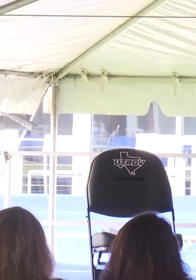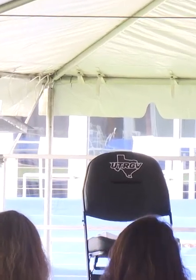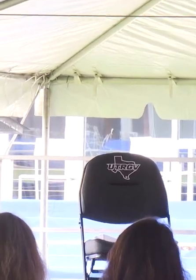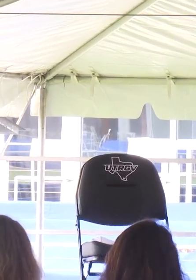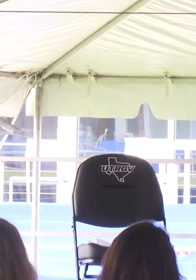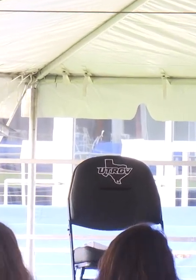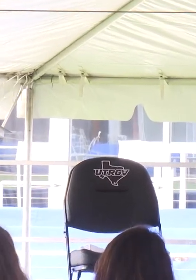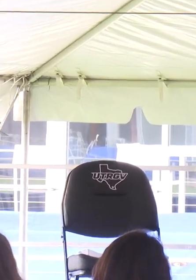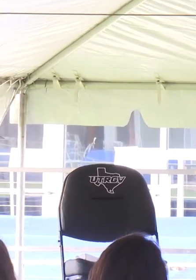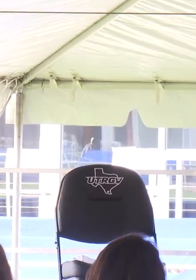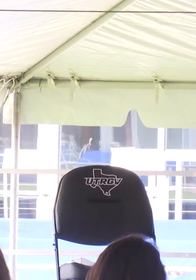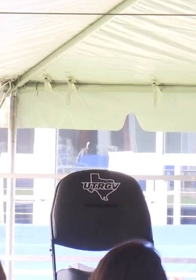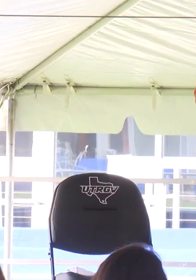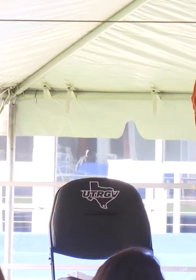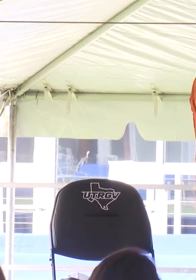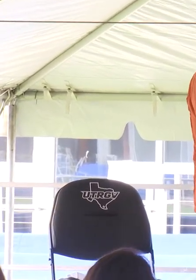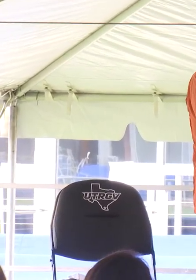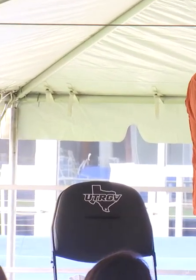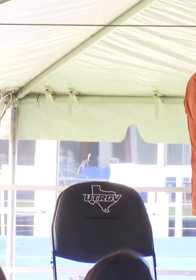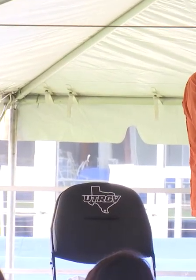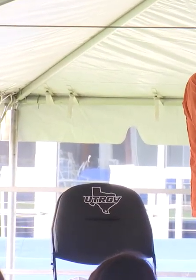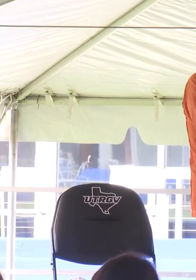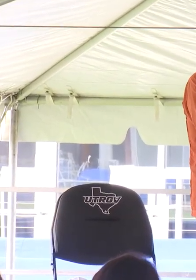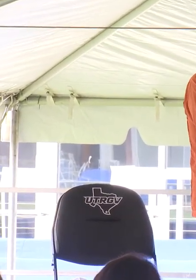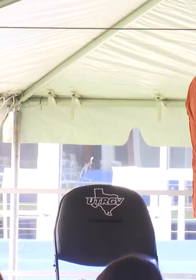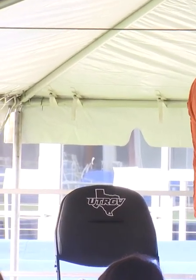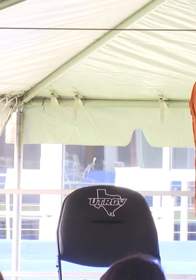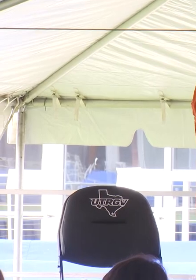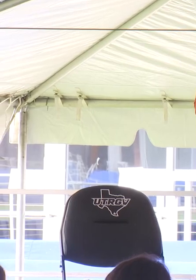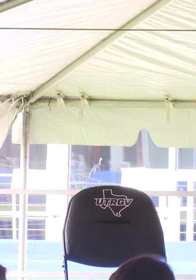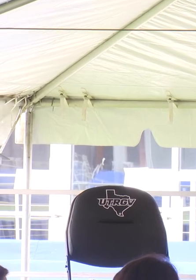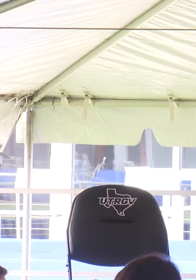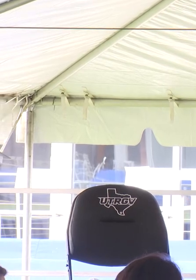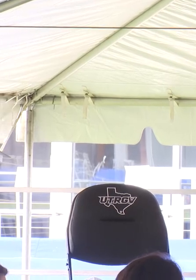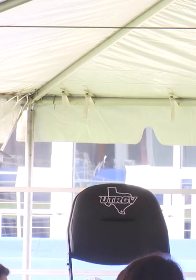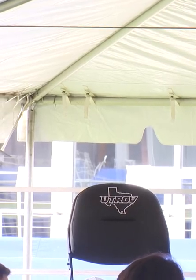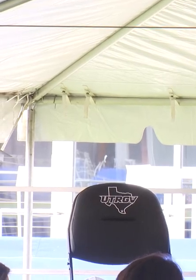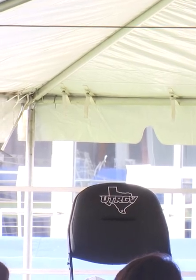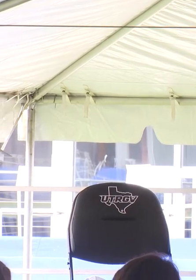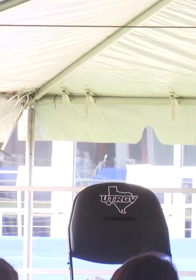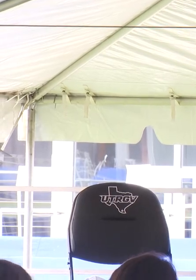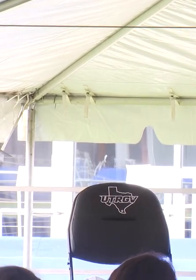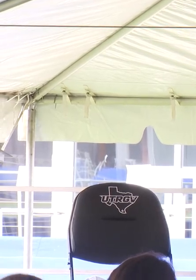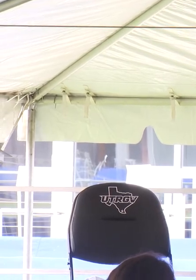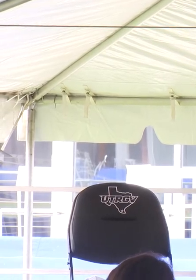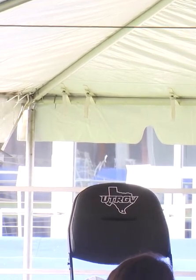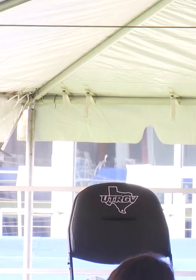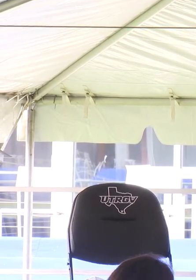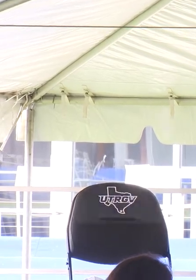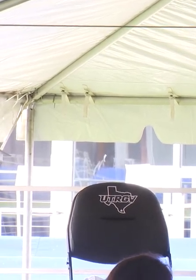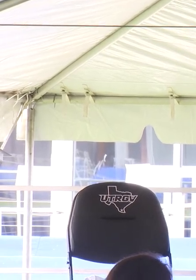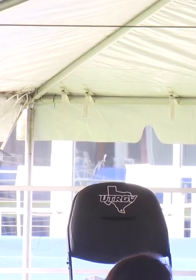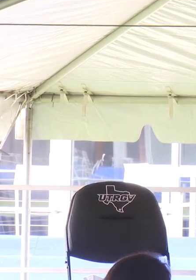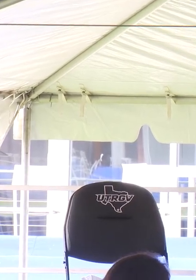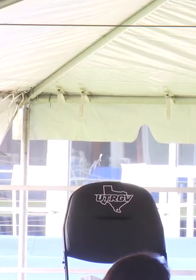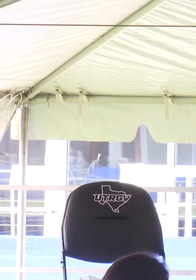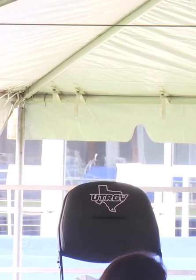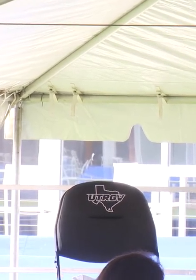here. Unlike the folks at Alabama that time, I'm not going to drop it and scatter the